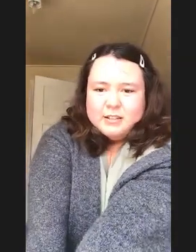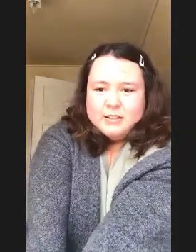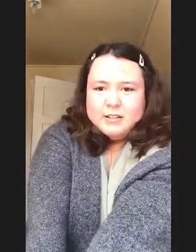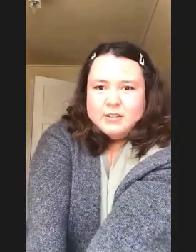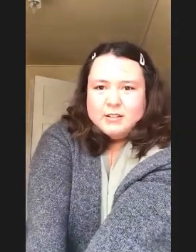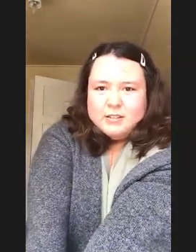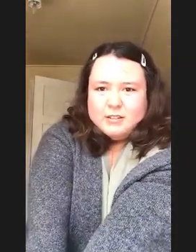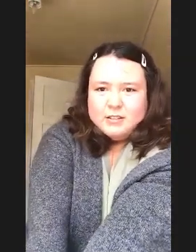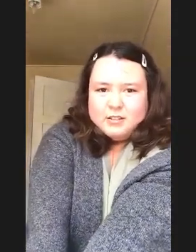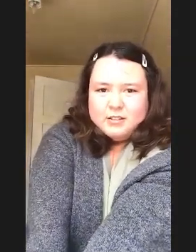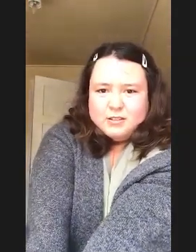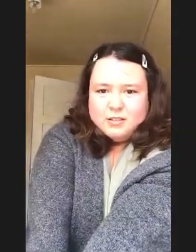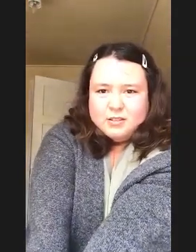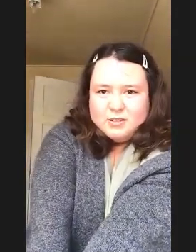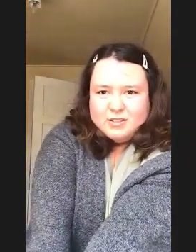other questions you ask people?